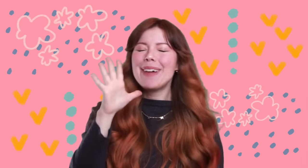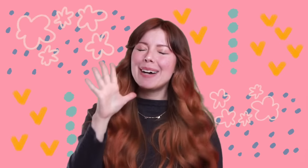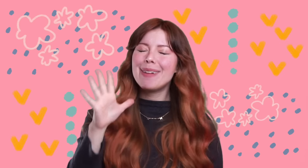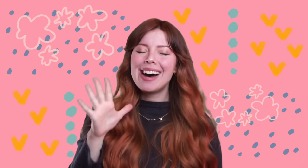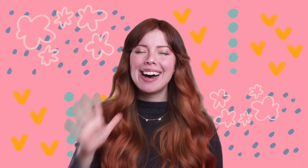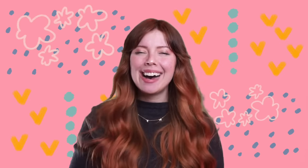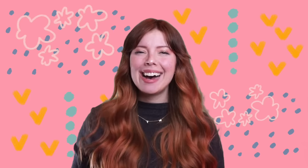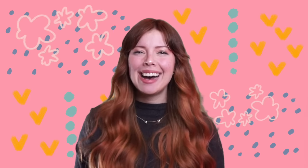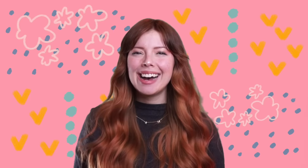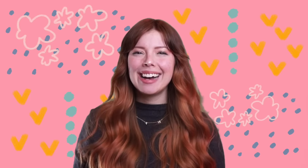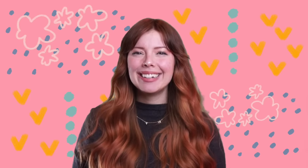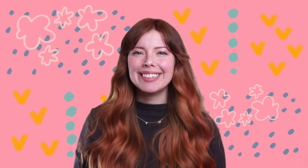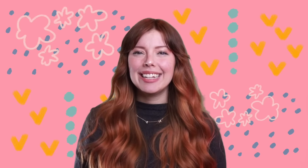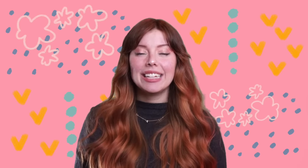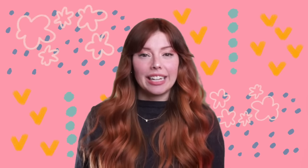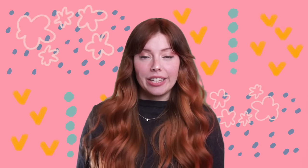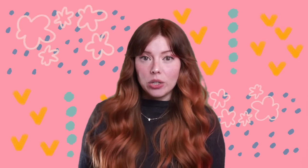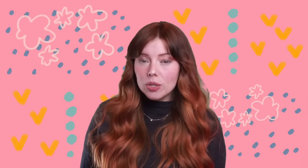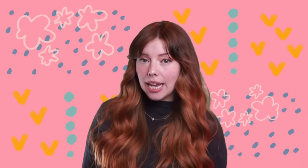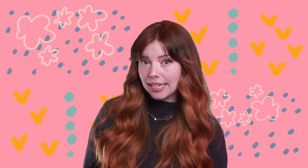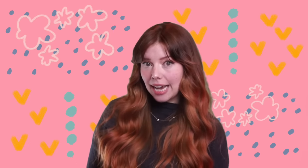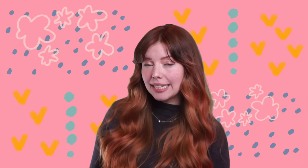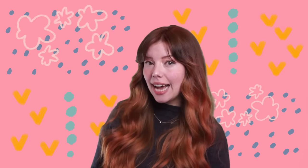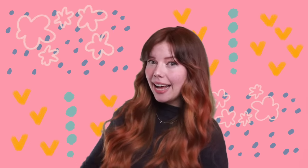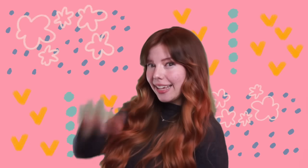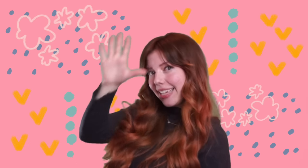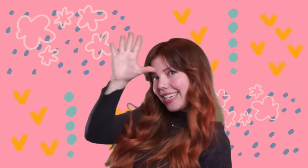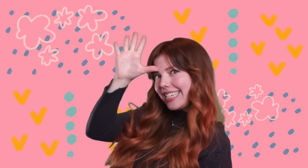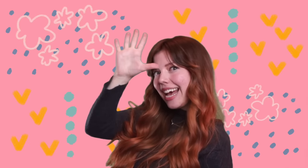Mama? Can you say, Dada? Dada?